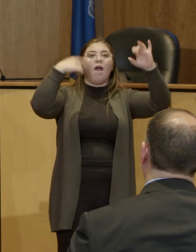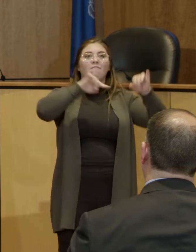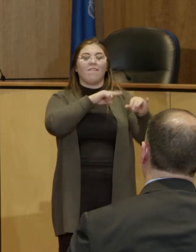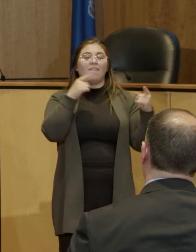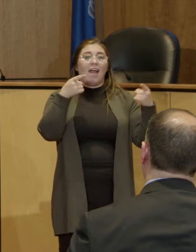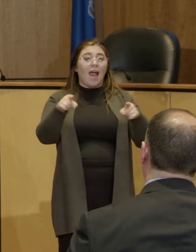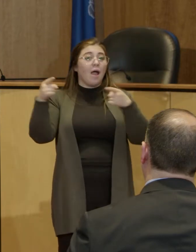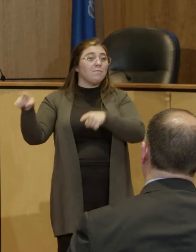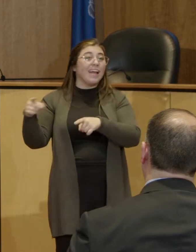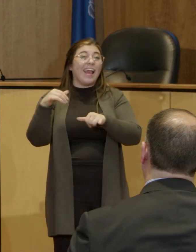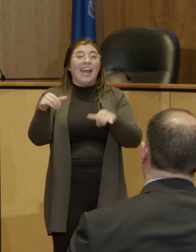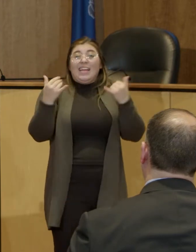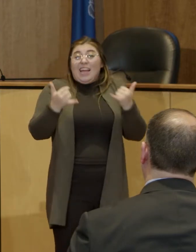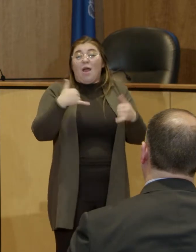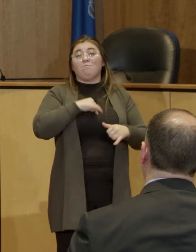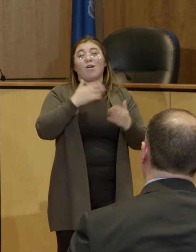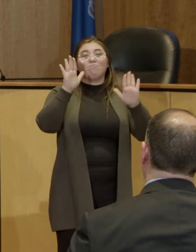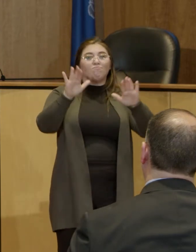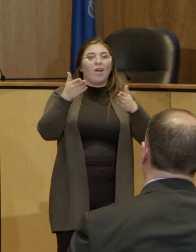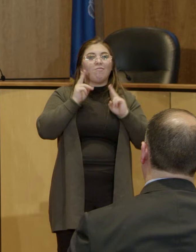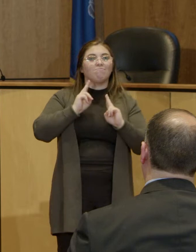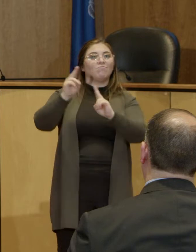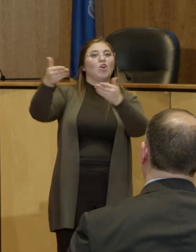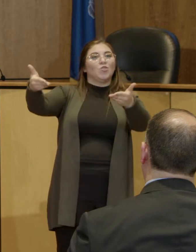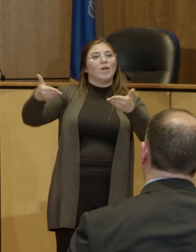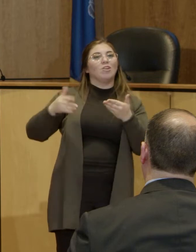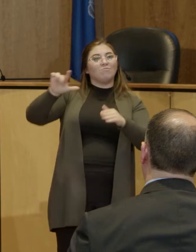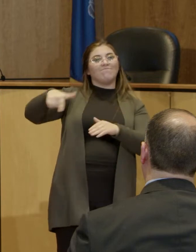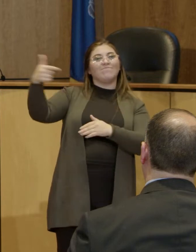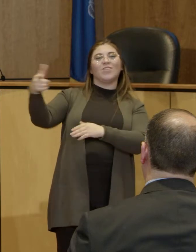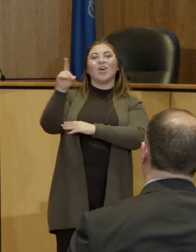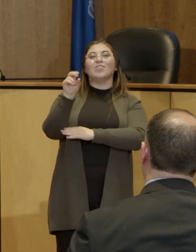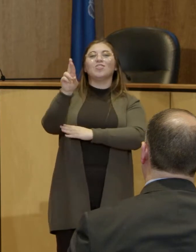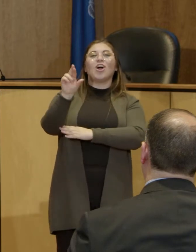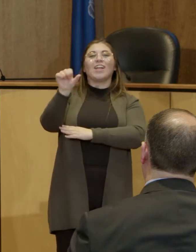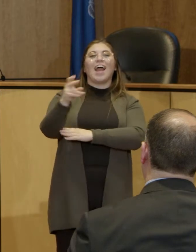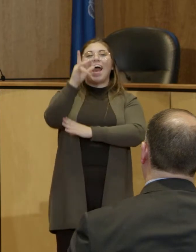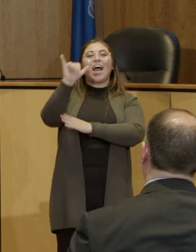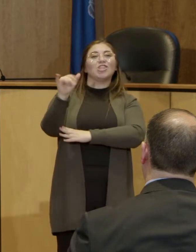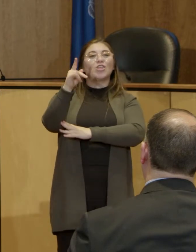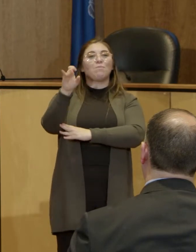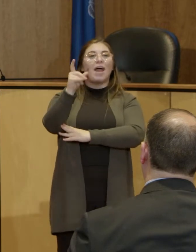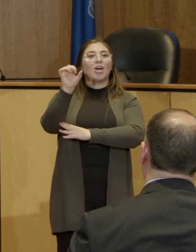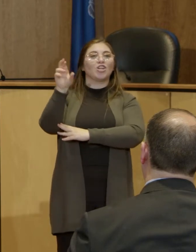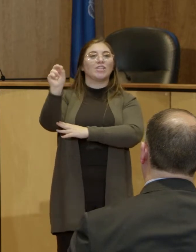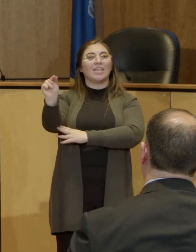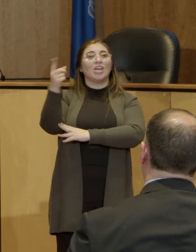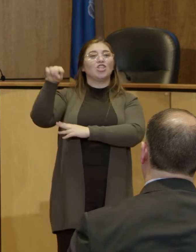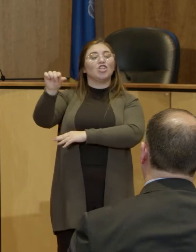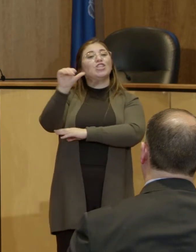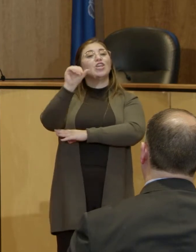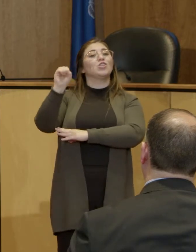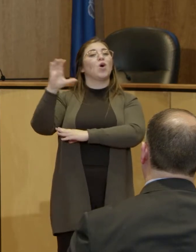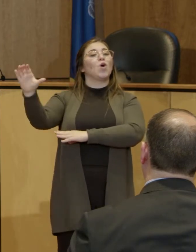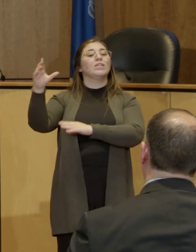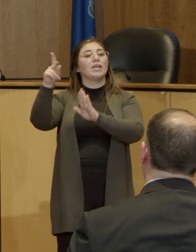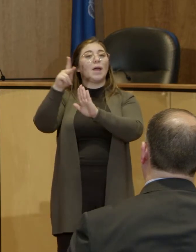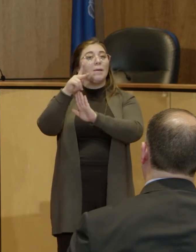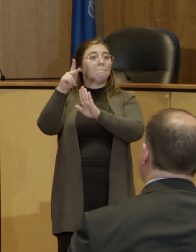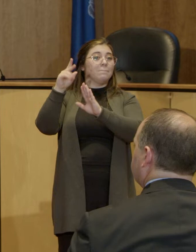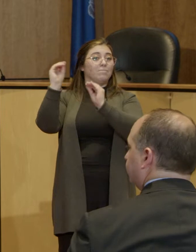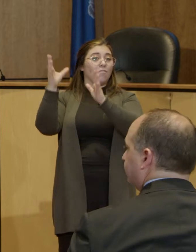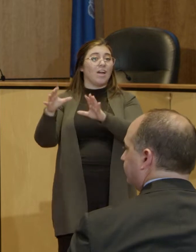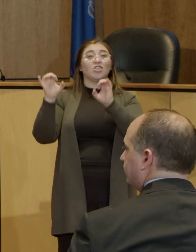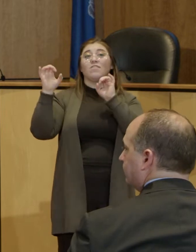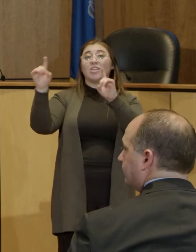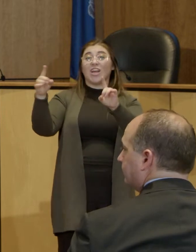And now it's my great honor to introduce Dr. Ashley Patterson. She's Associate Professor of